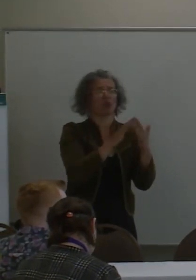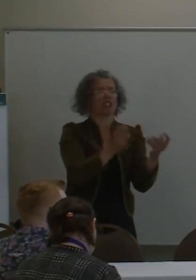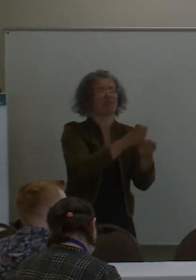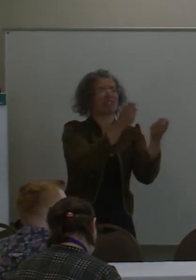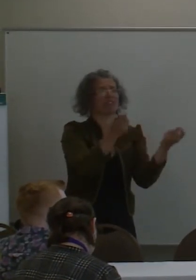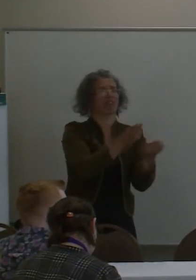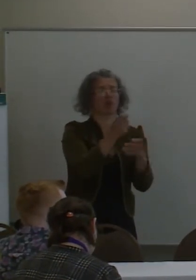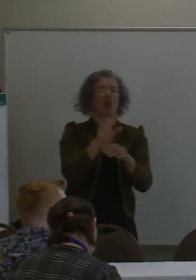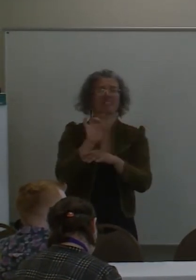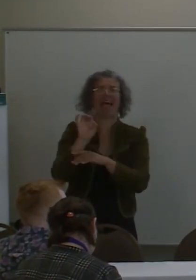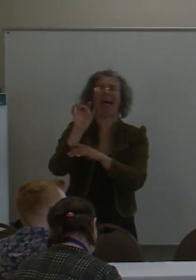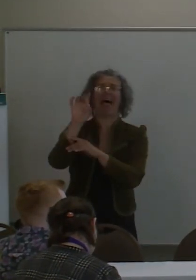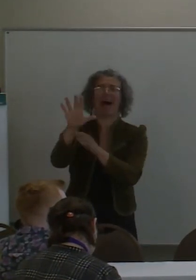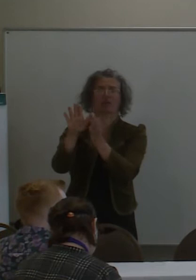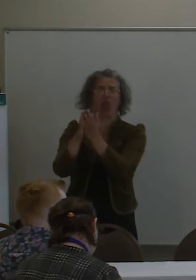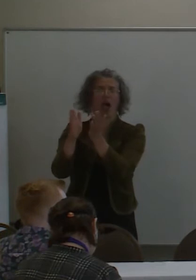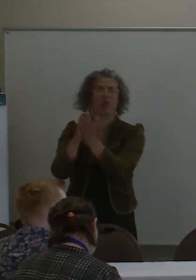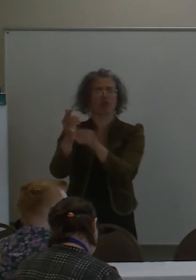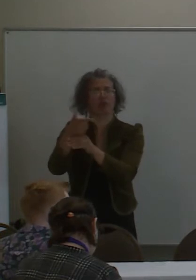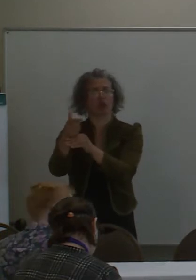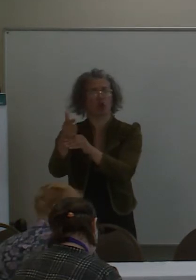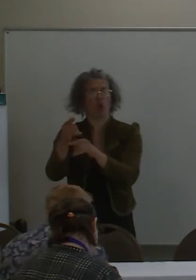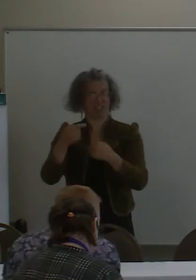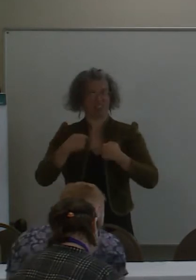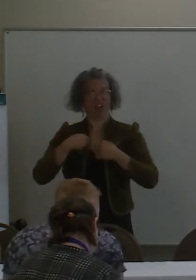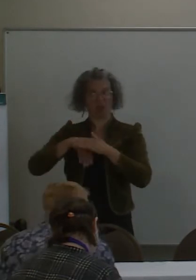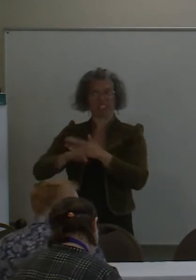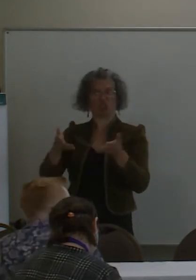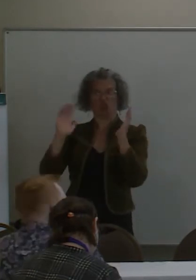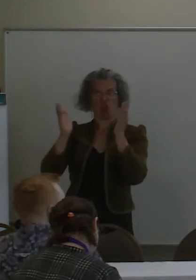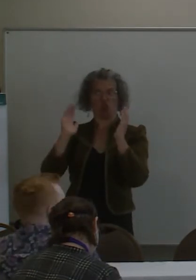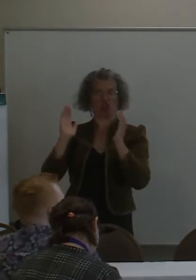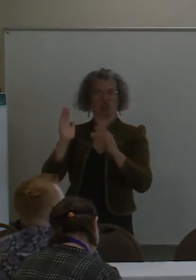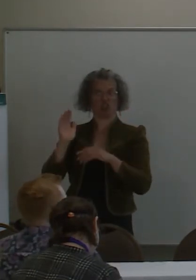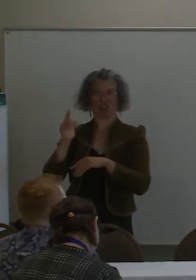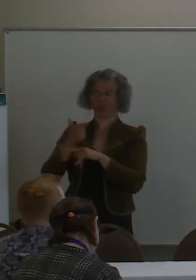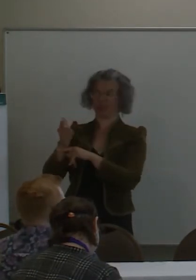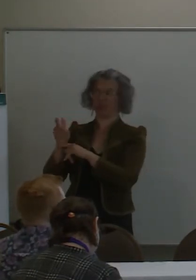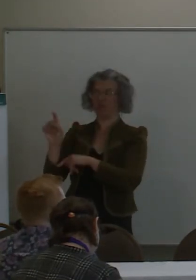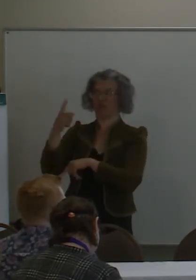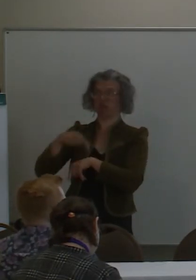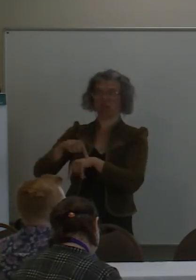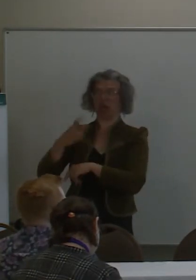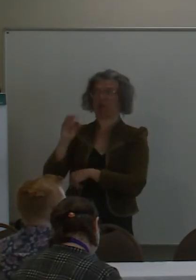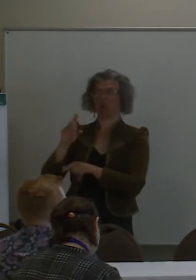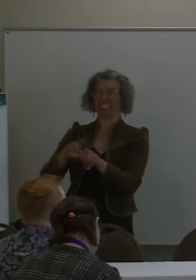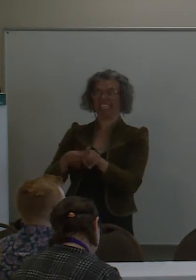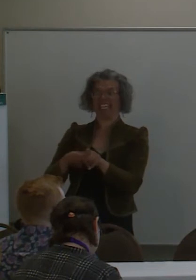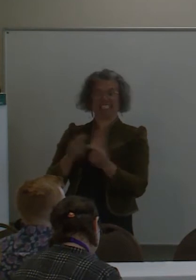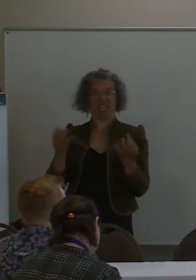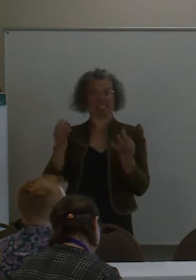had out-library special recording sessions. I went to church for the first time in about 20 years. Nothing bad